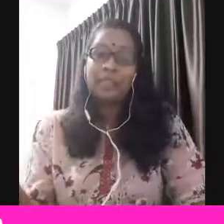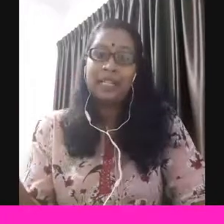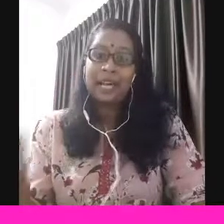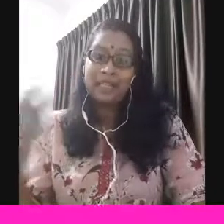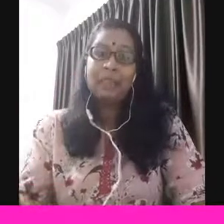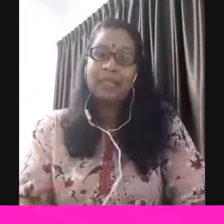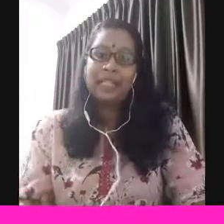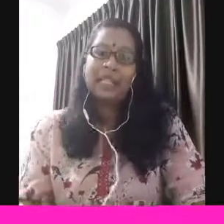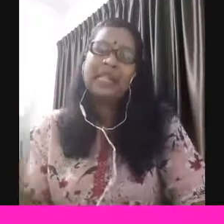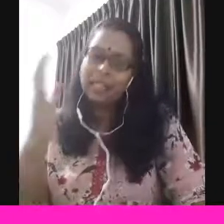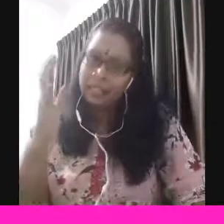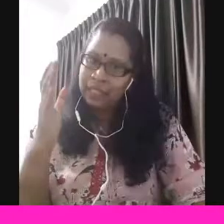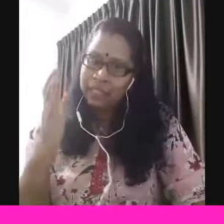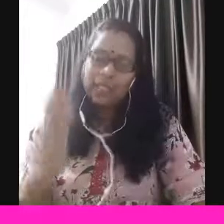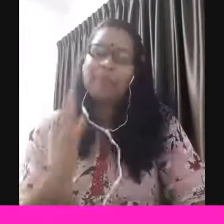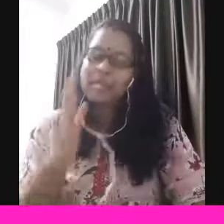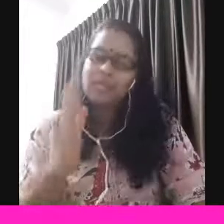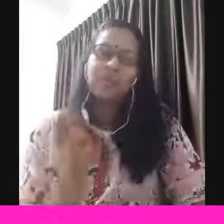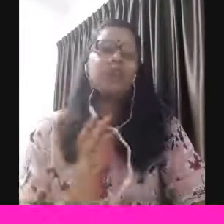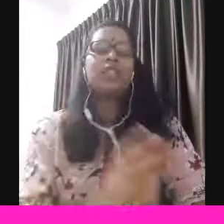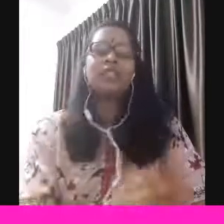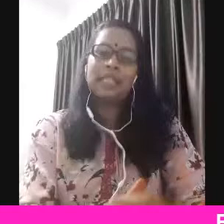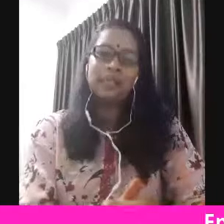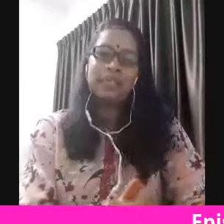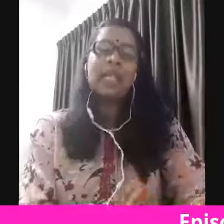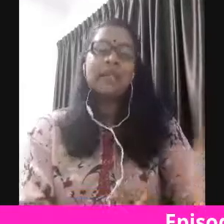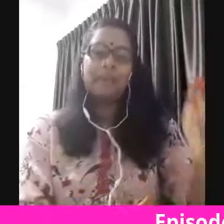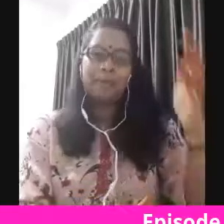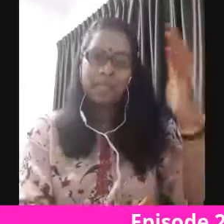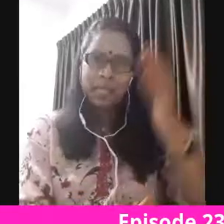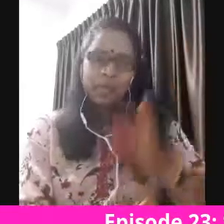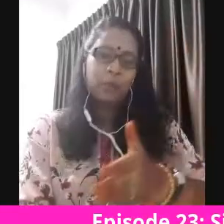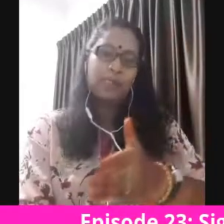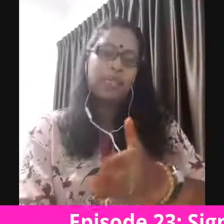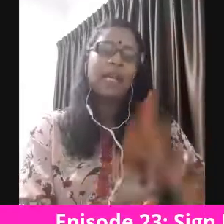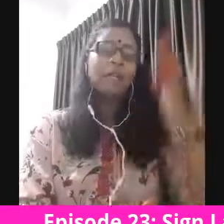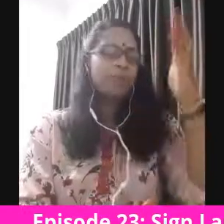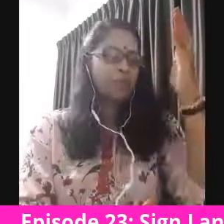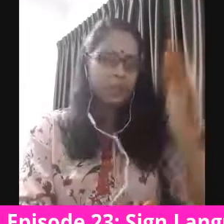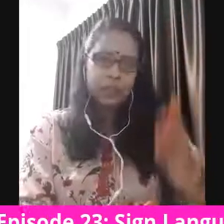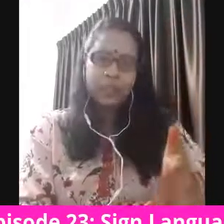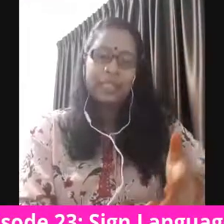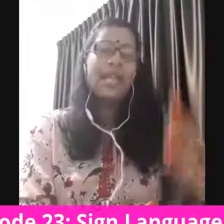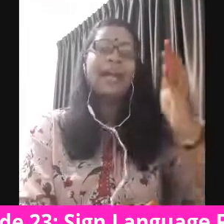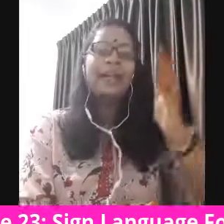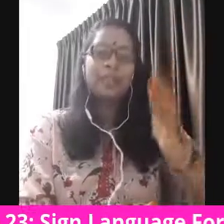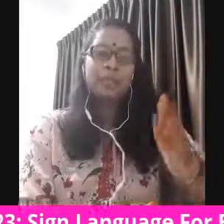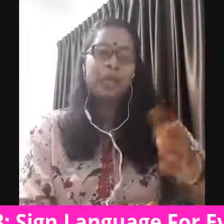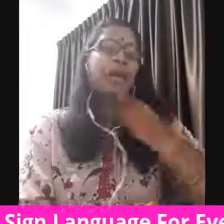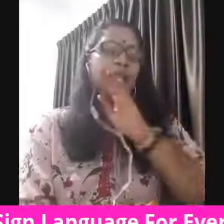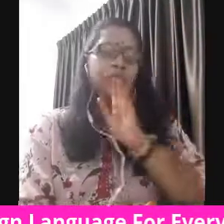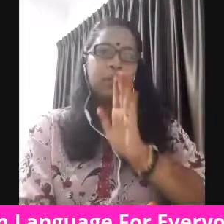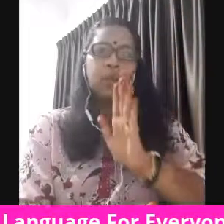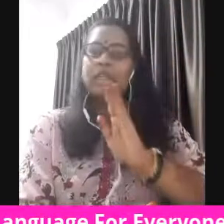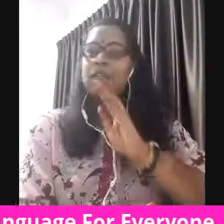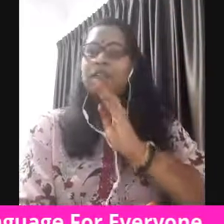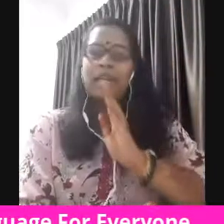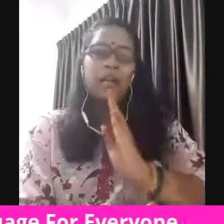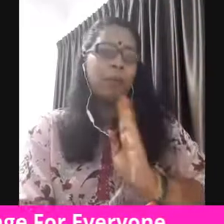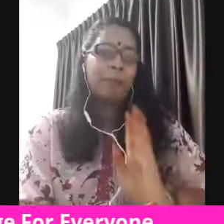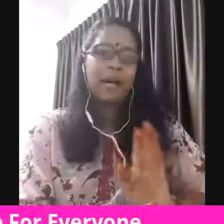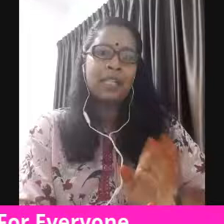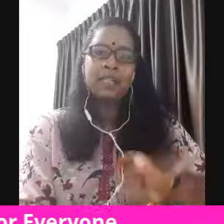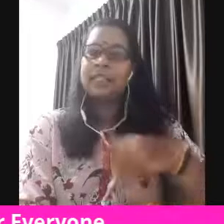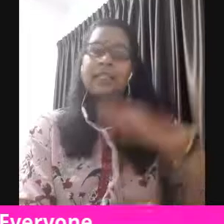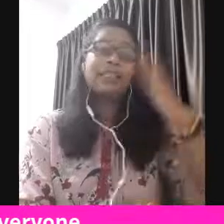call padana, aliran padana. They must follow the syllabus. They must take UPSR, PT3, and SPM. Even though they are